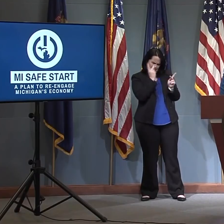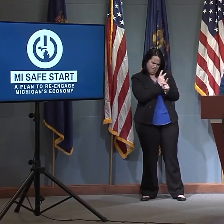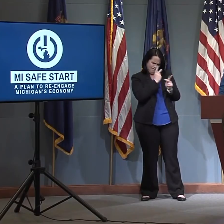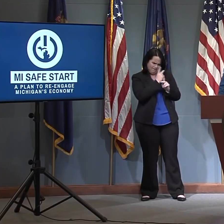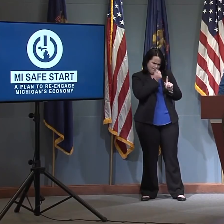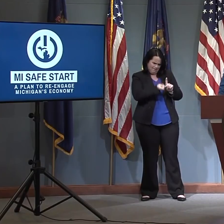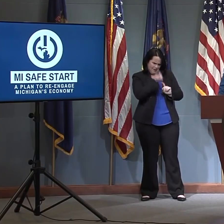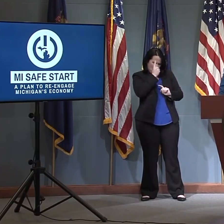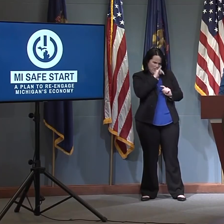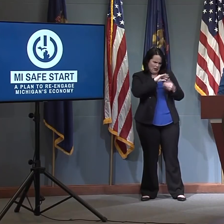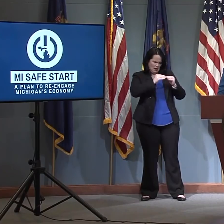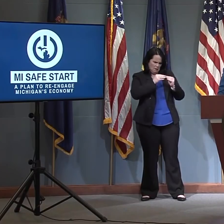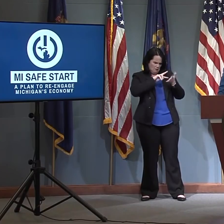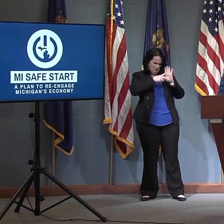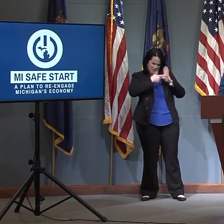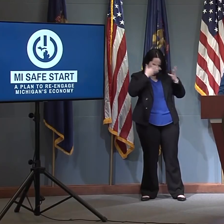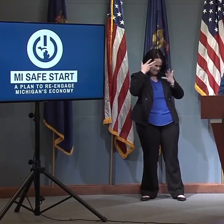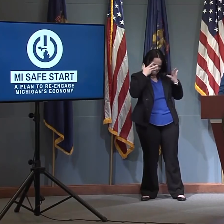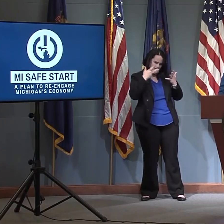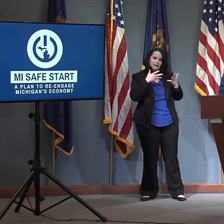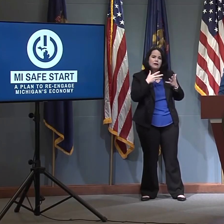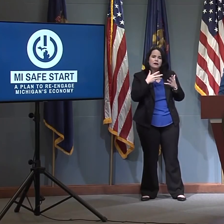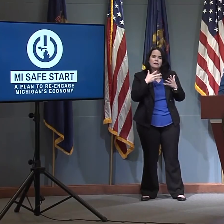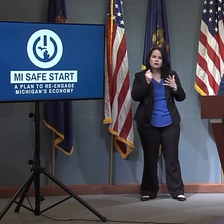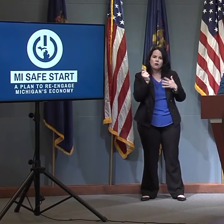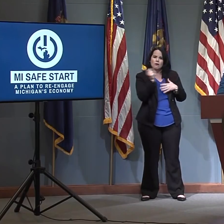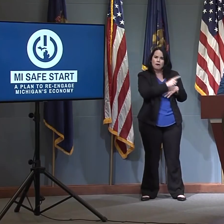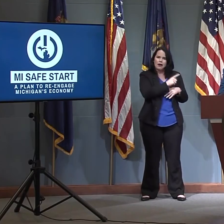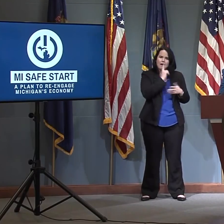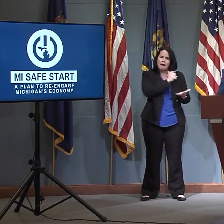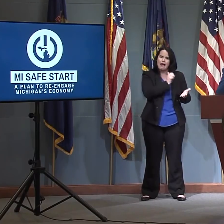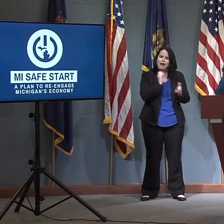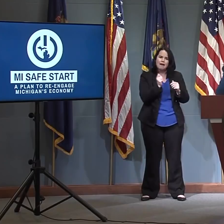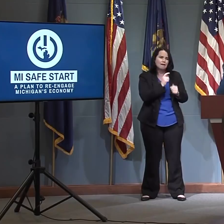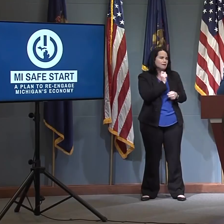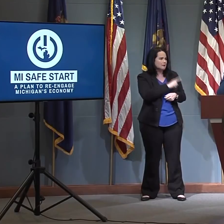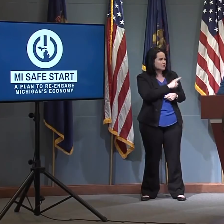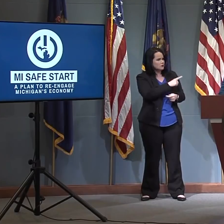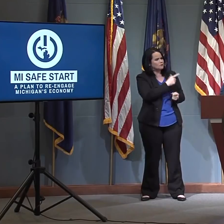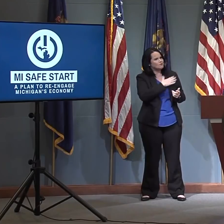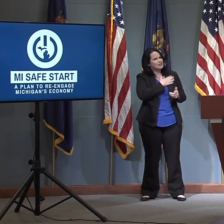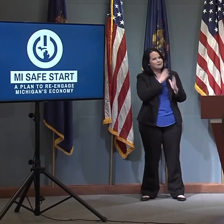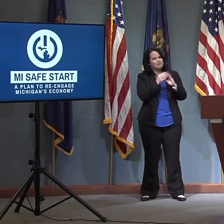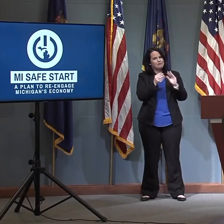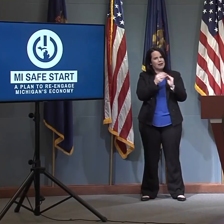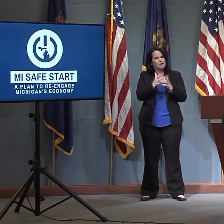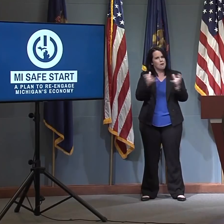asking the questions, and I want to ask her to share as much as she can with you at this juncture.